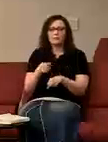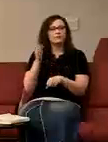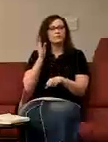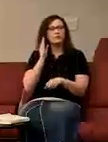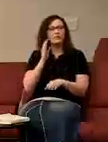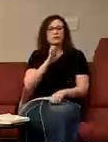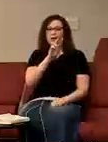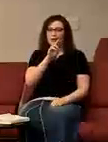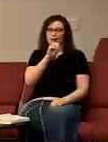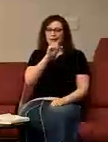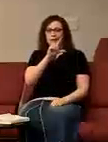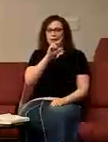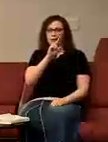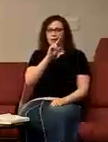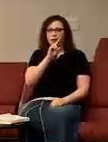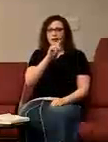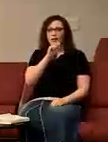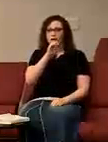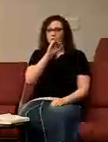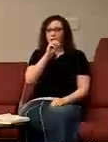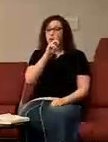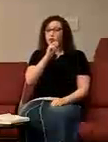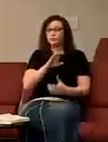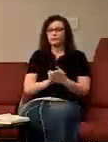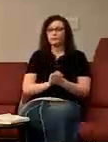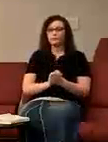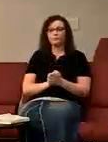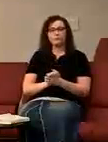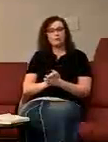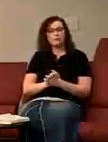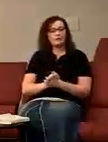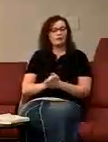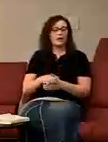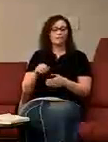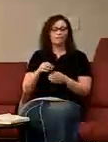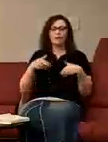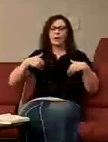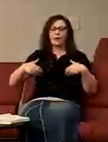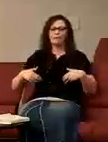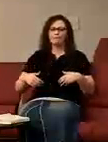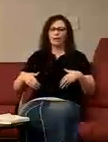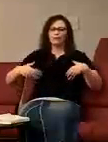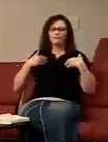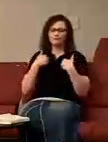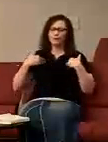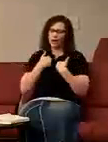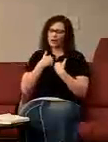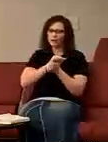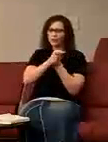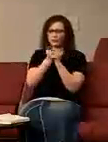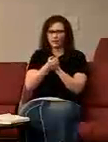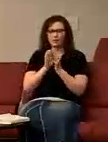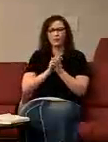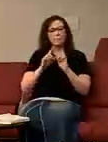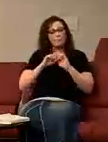can change, you know, like our eye color change, stuff changes, animals adapt and they change. But there's a difference between